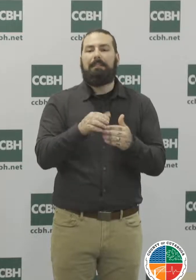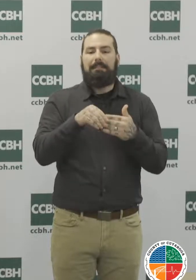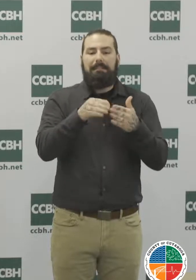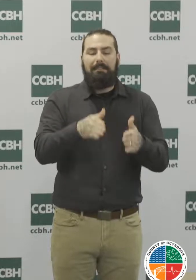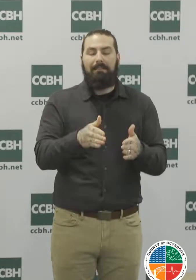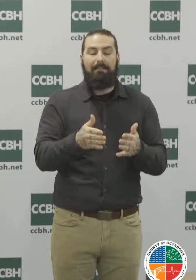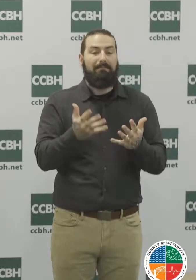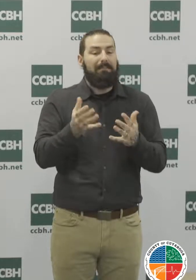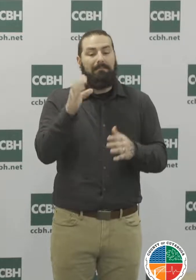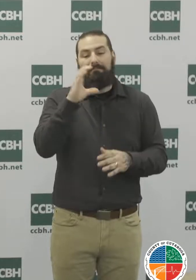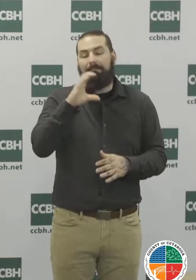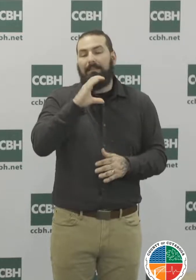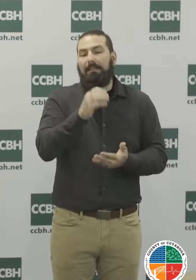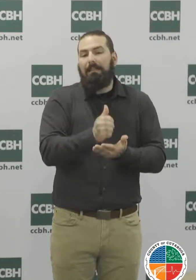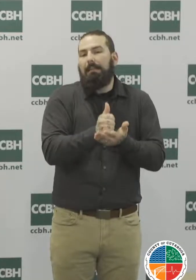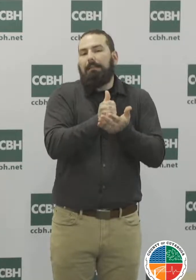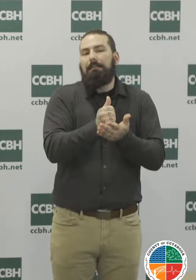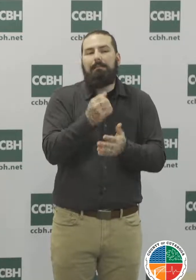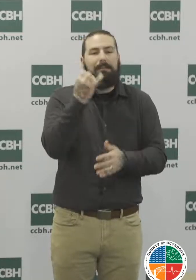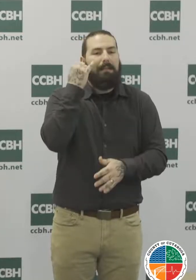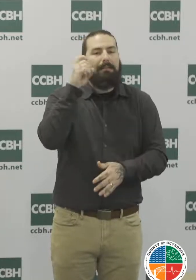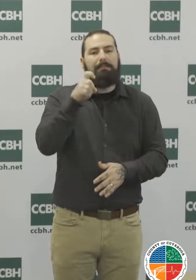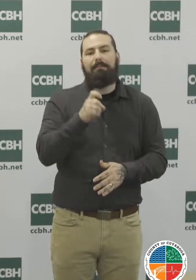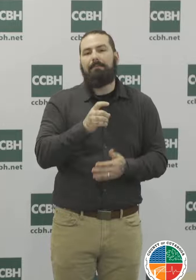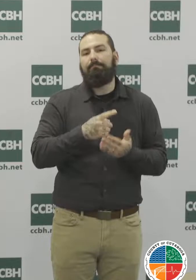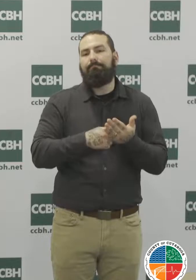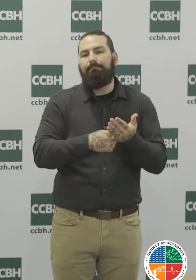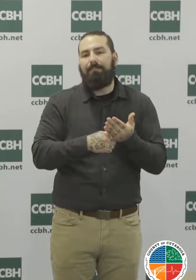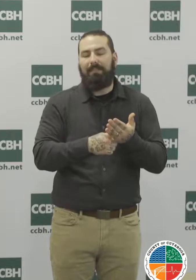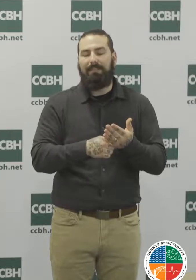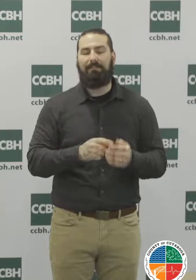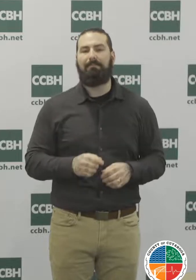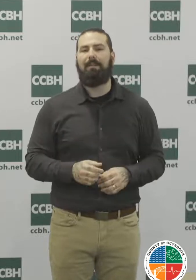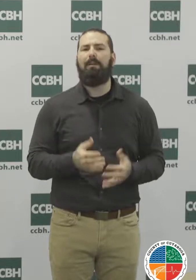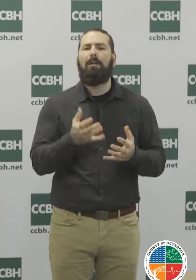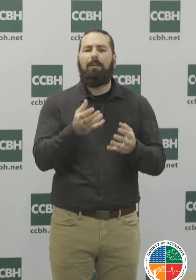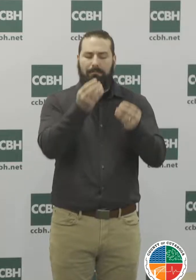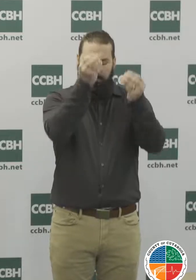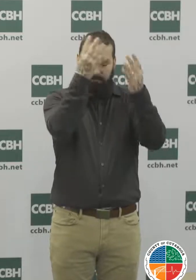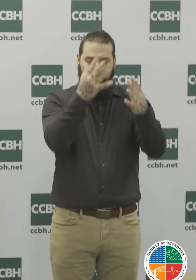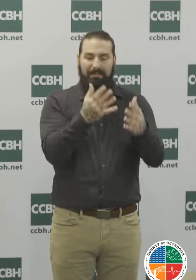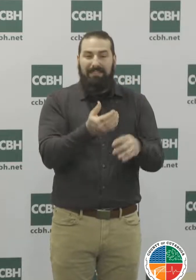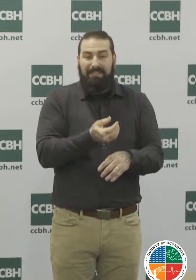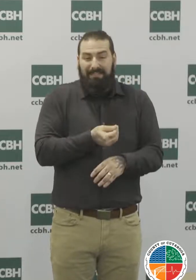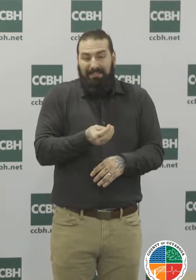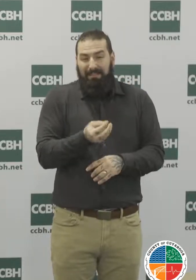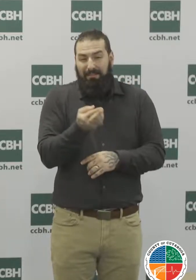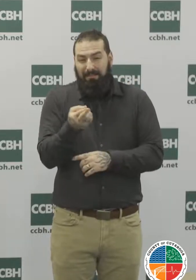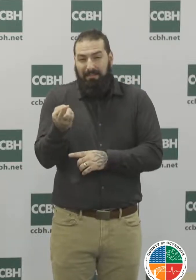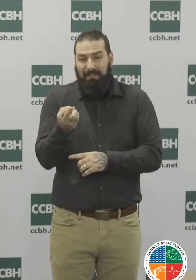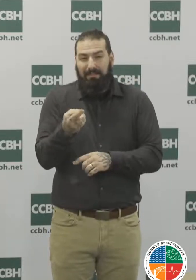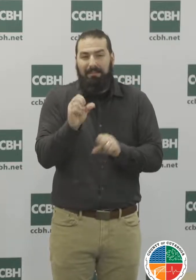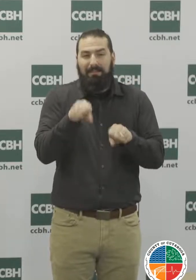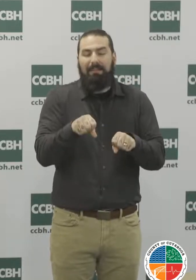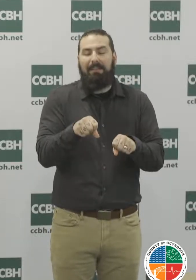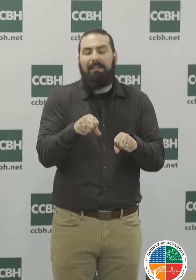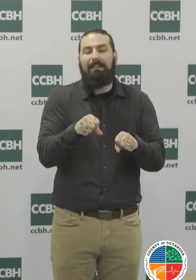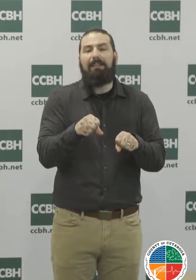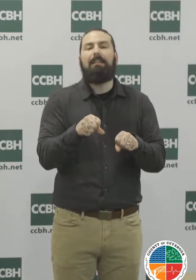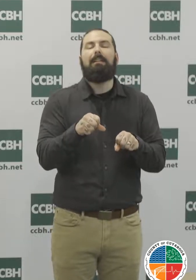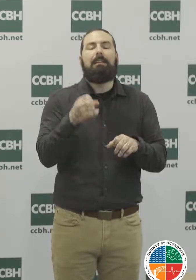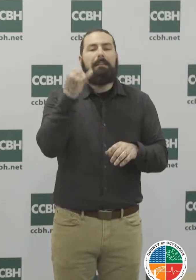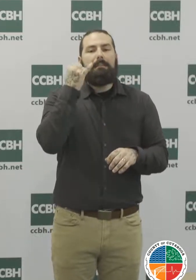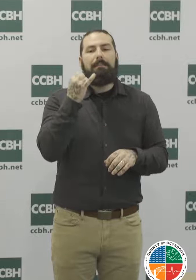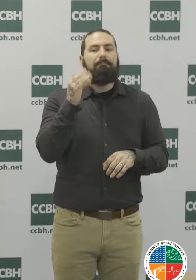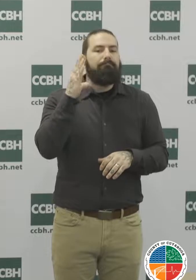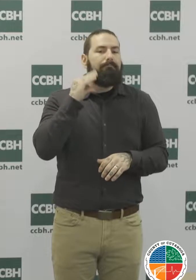someone. So finally, I would just like to leave a few resources for people to use if they are